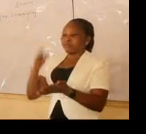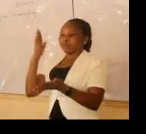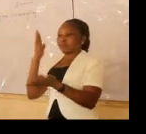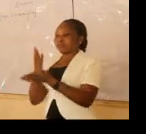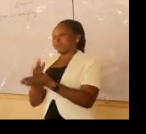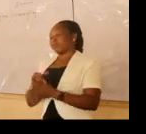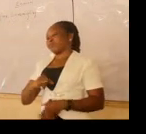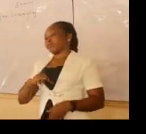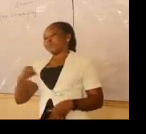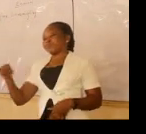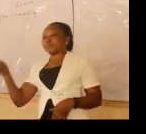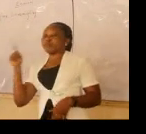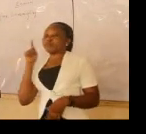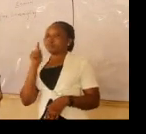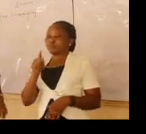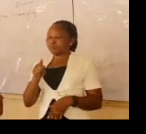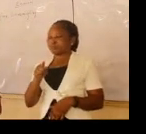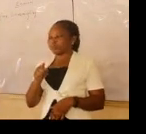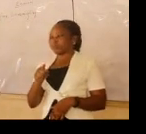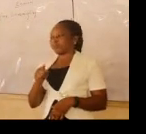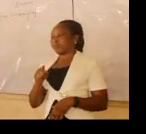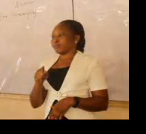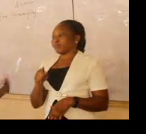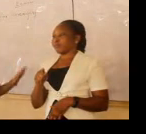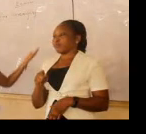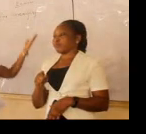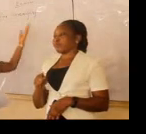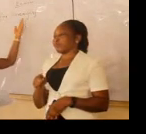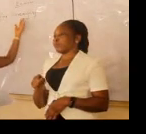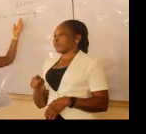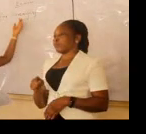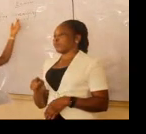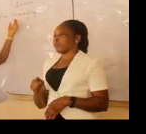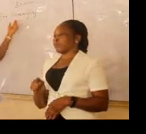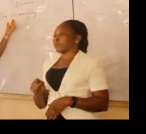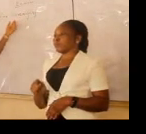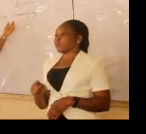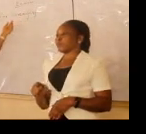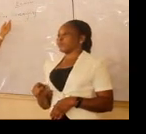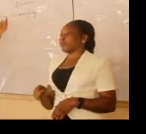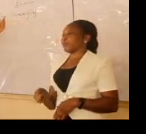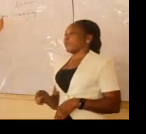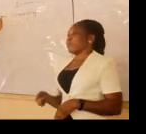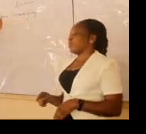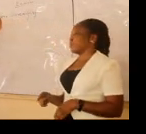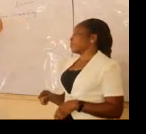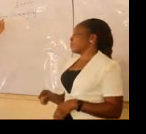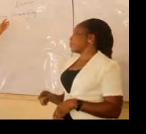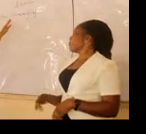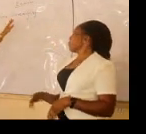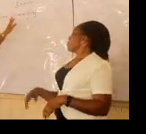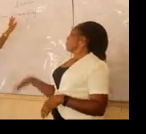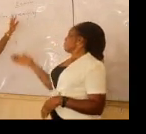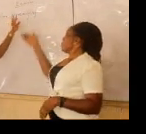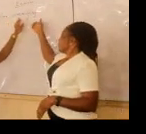should define sovereignty. And then this idea of sovereignty